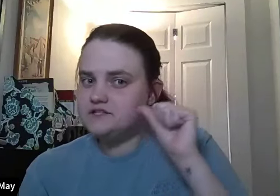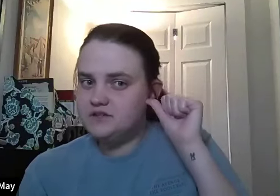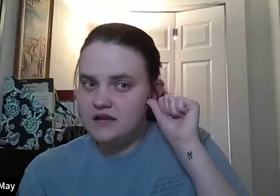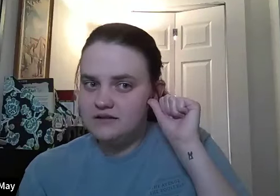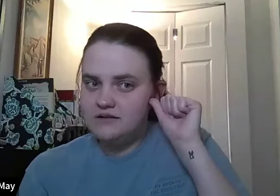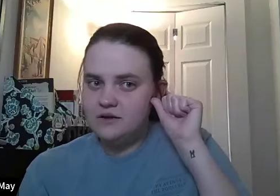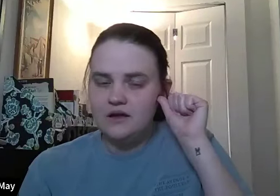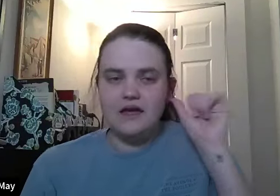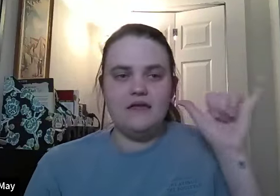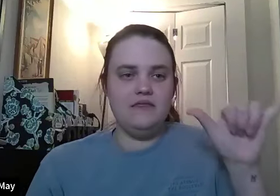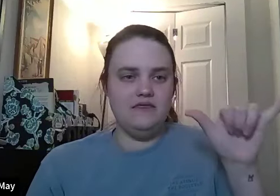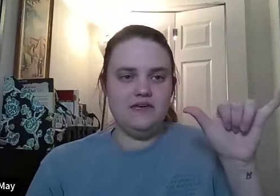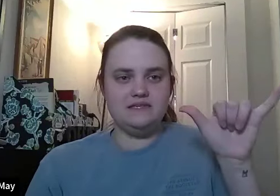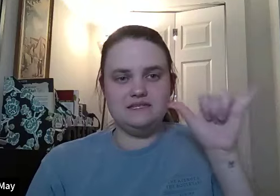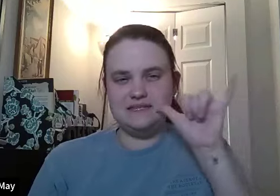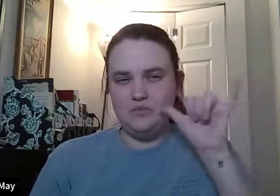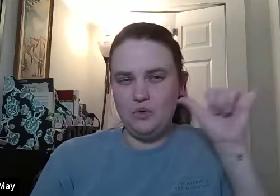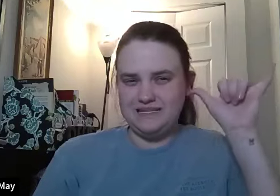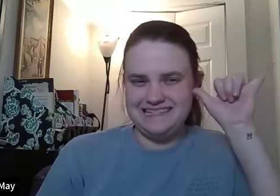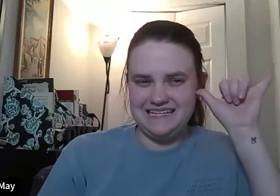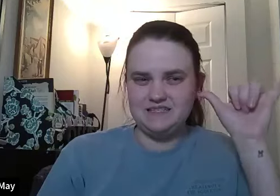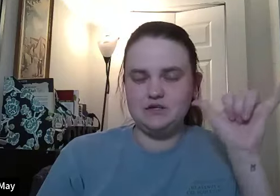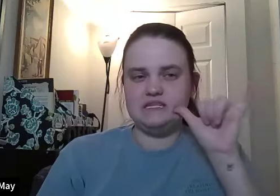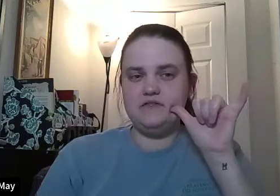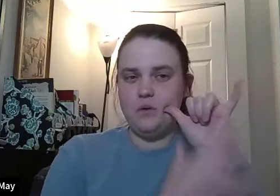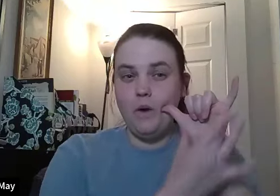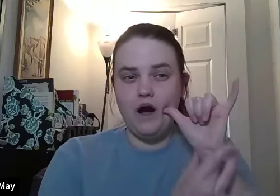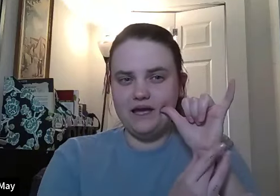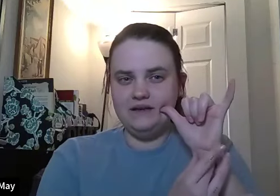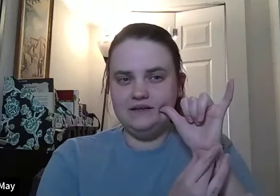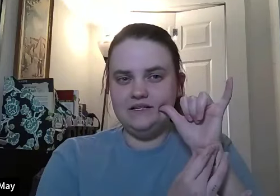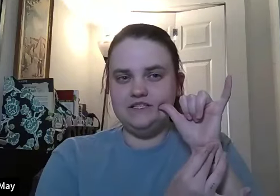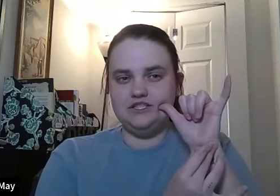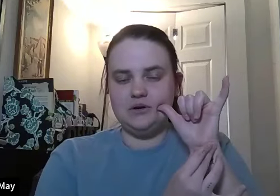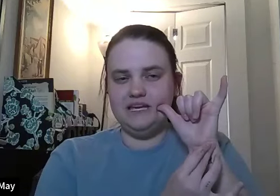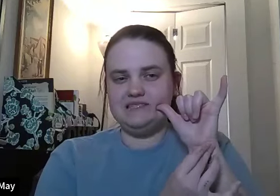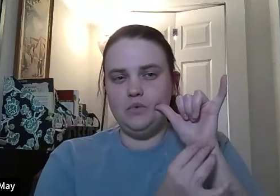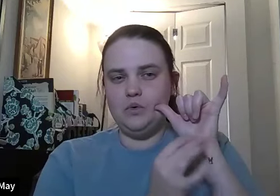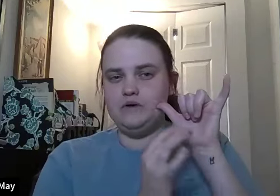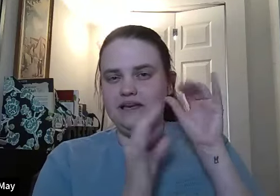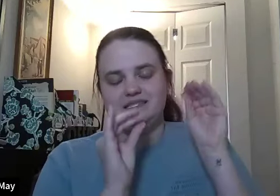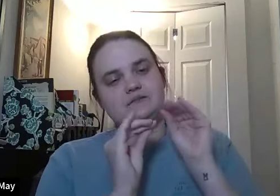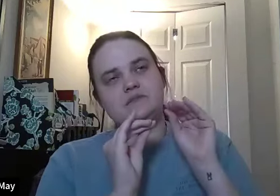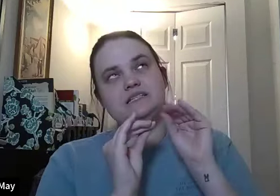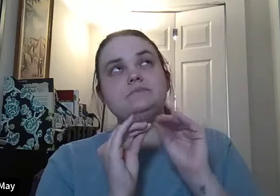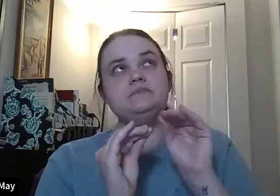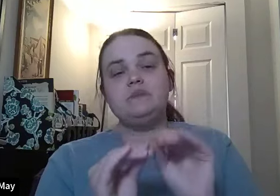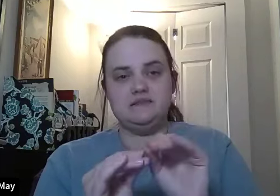yesterday. And then this is the more C. So it's got the Y to showing it's more like it's like